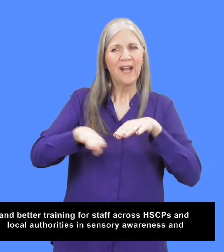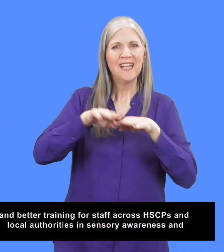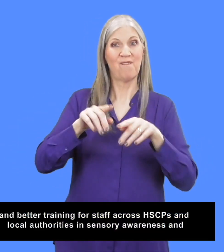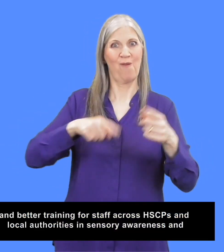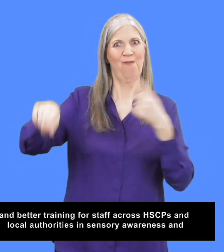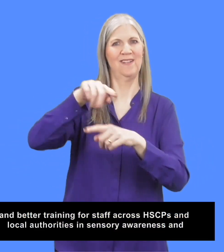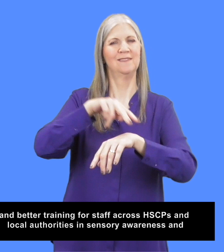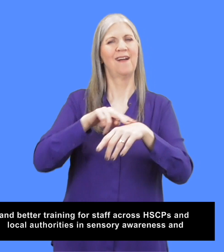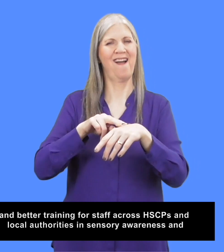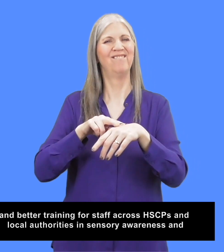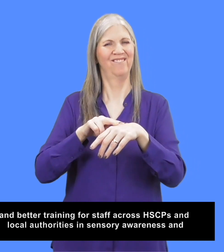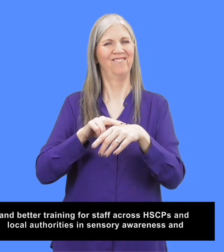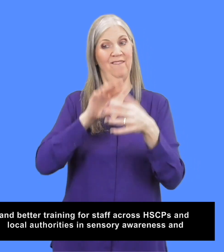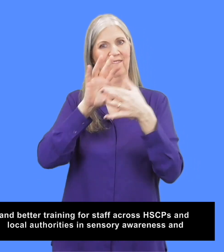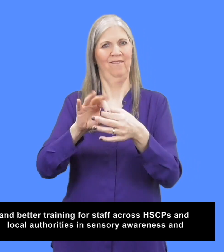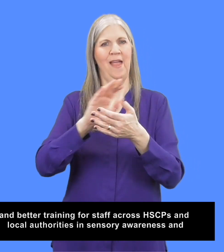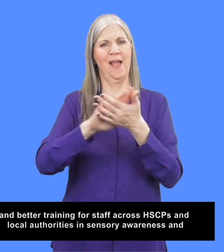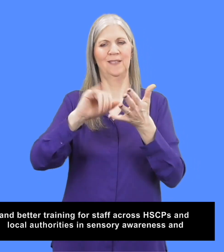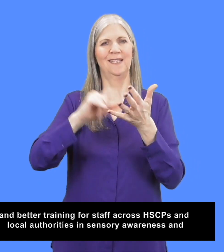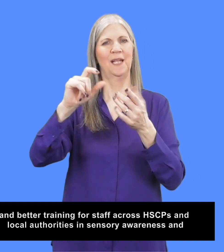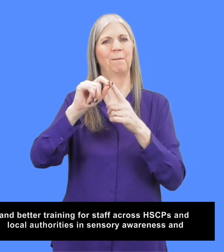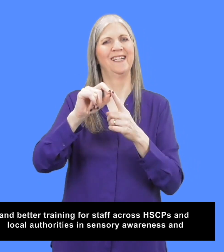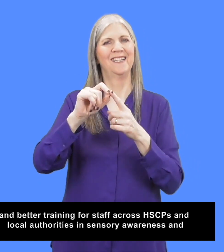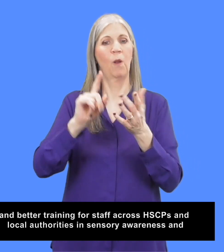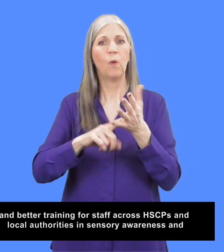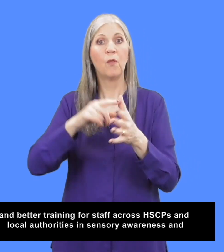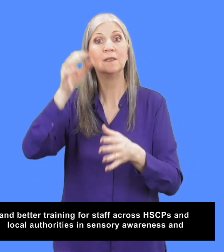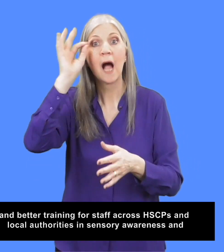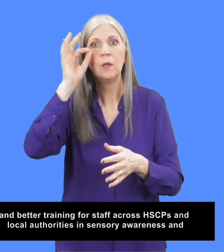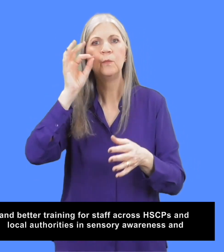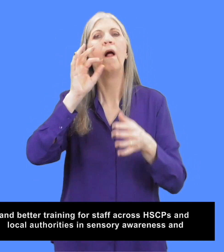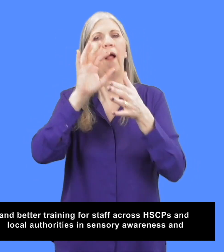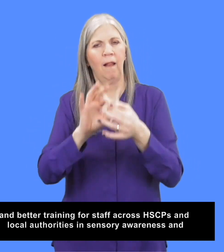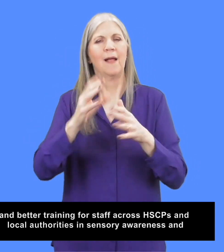staff across HCPCs and local authorities in sensory awareness,